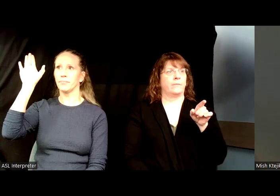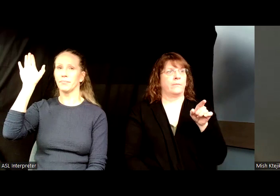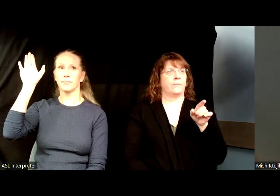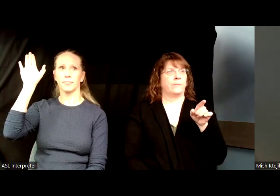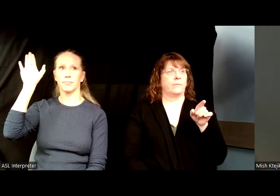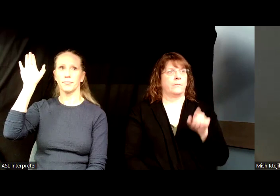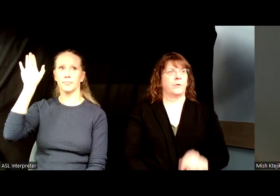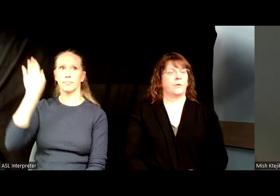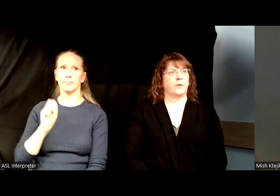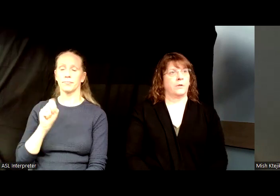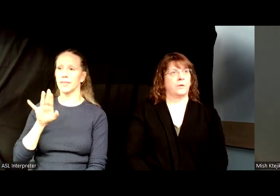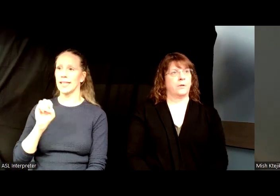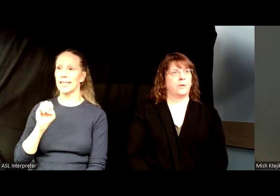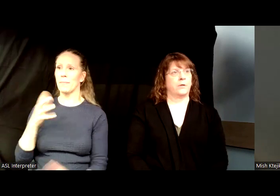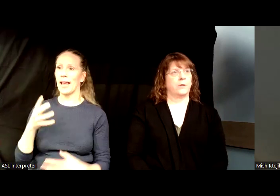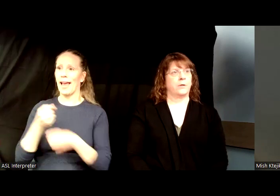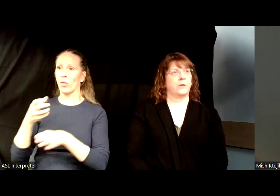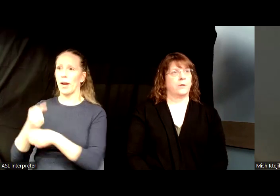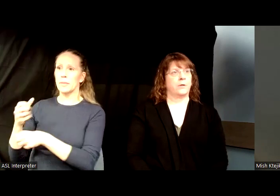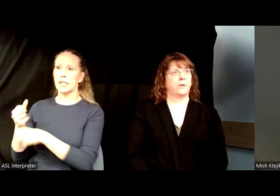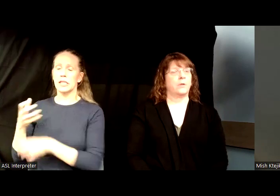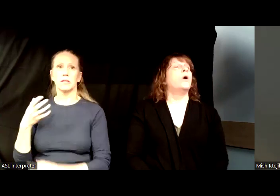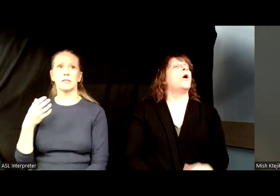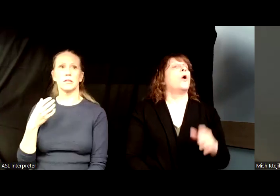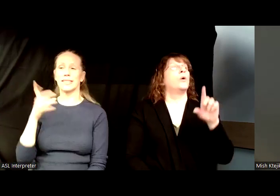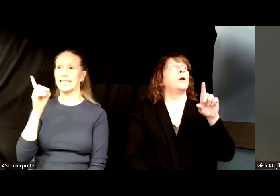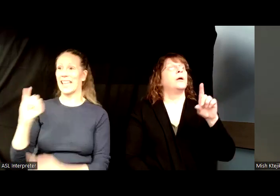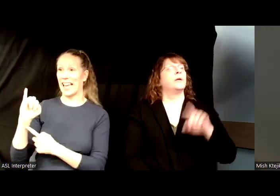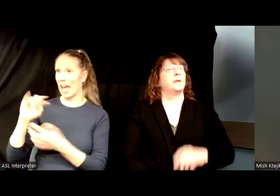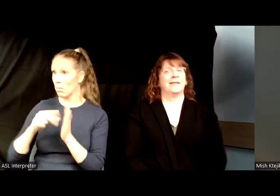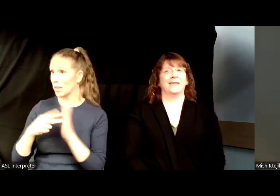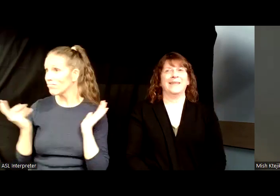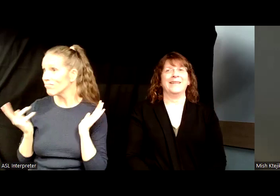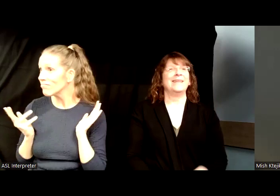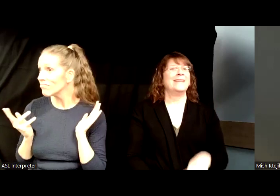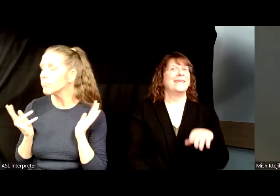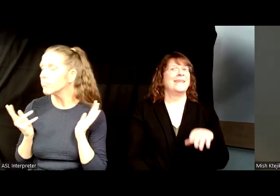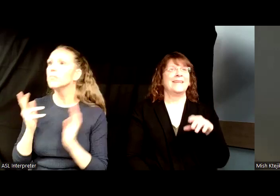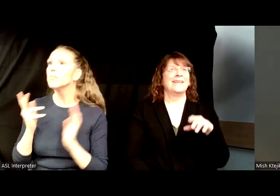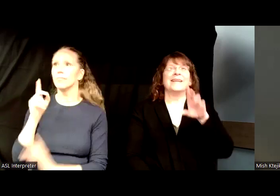Sammy, you have hand raised. Acronyms. I don't know what DI means. Oh, deaf